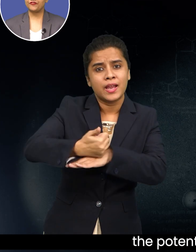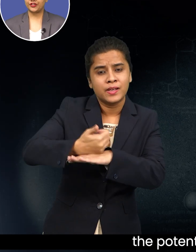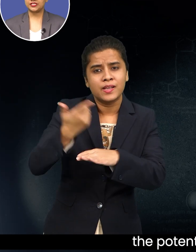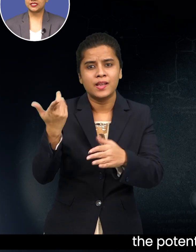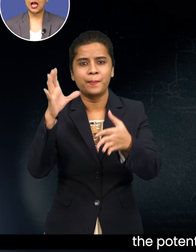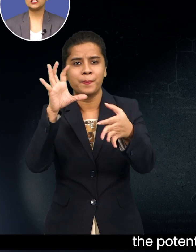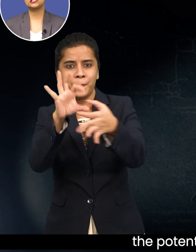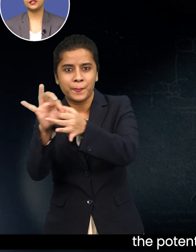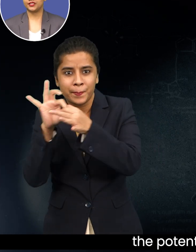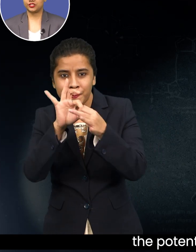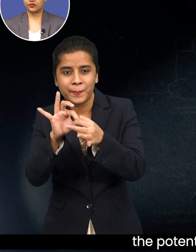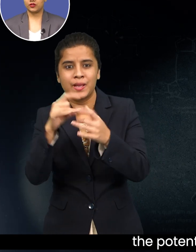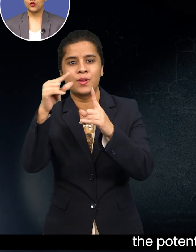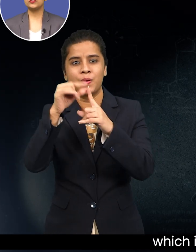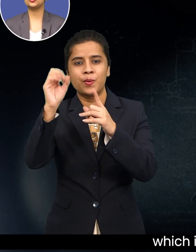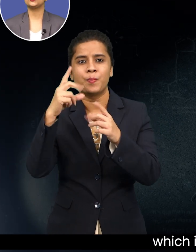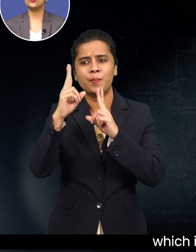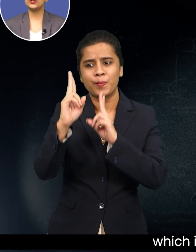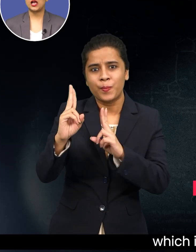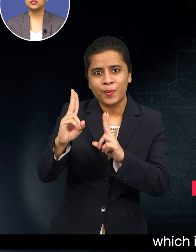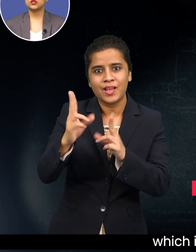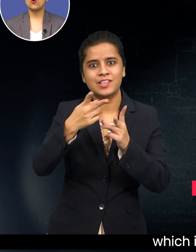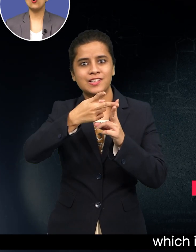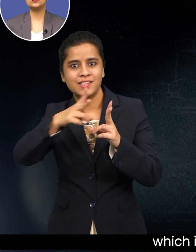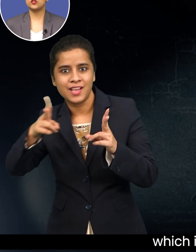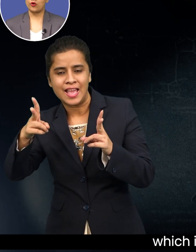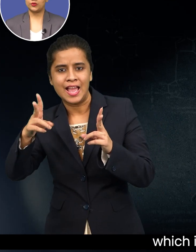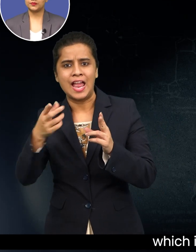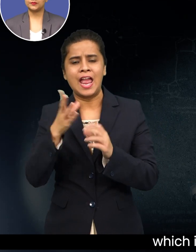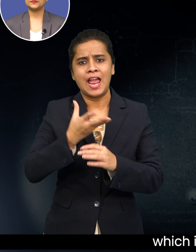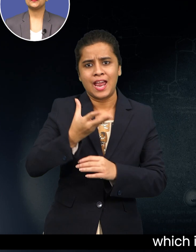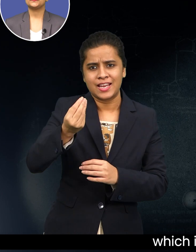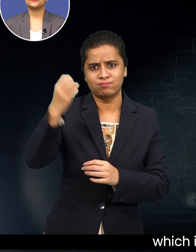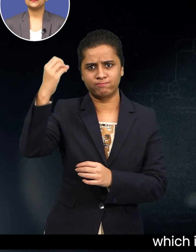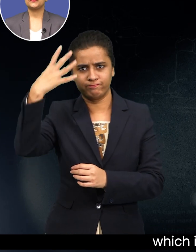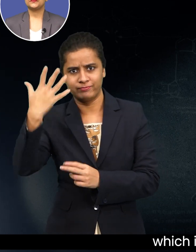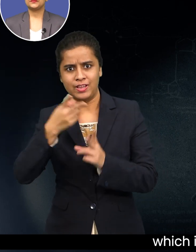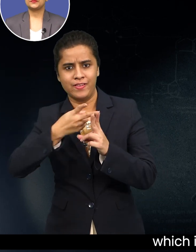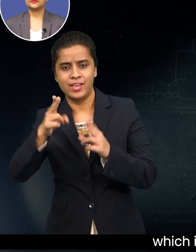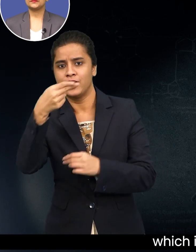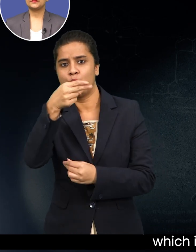potential difference and current, which is known as Ohm's law.